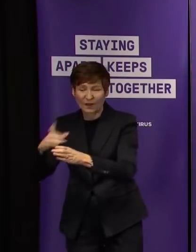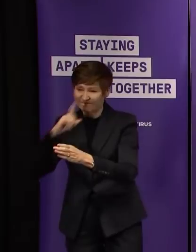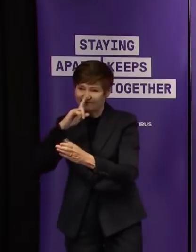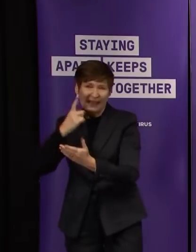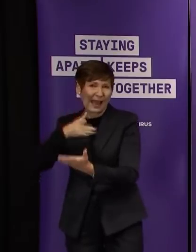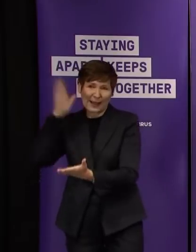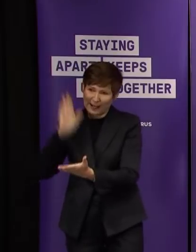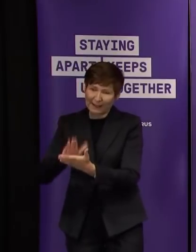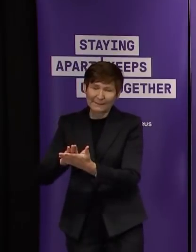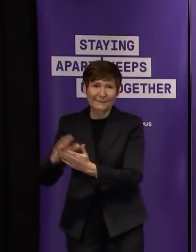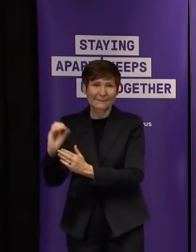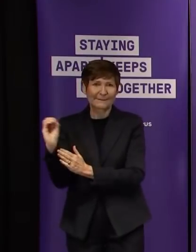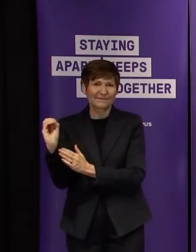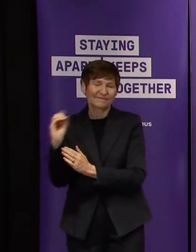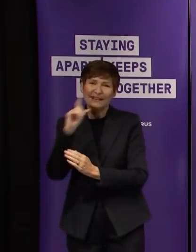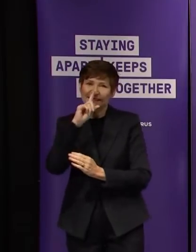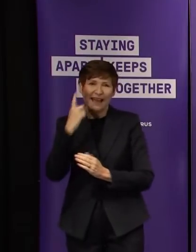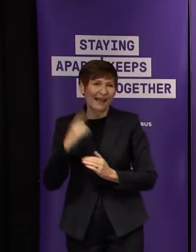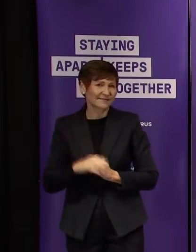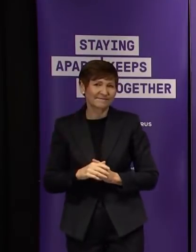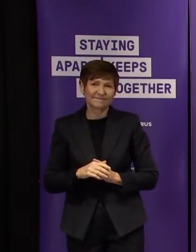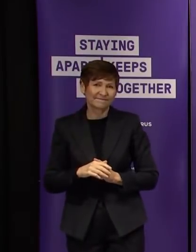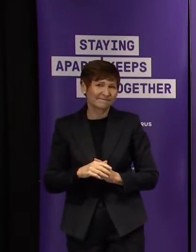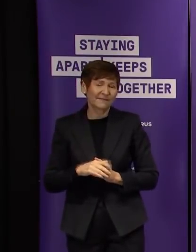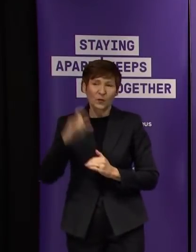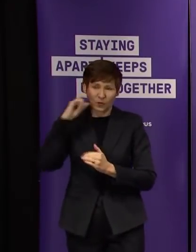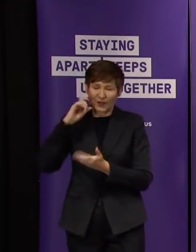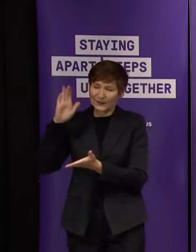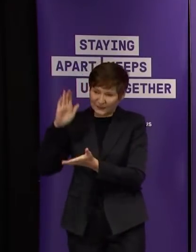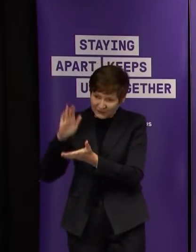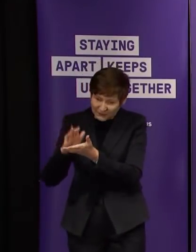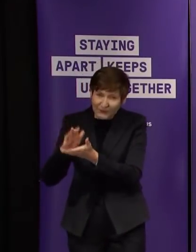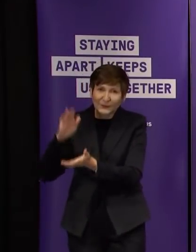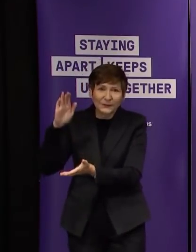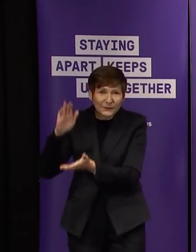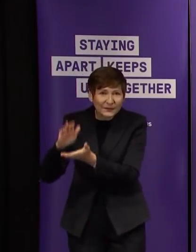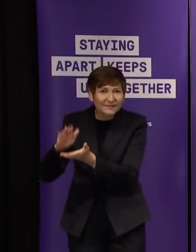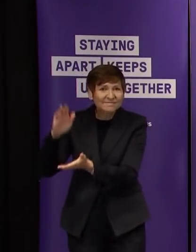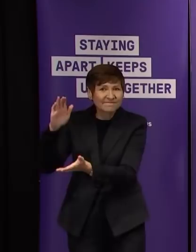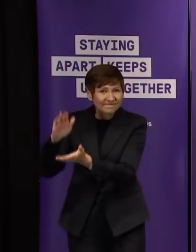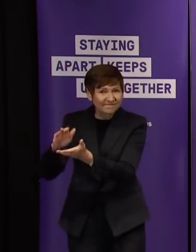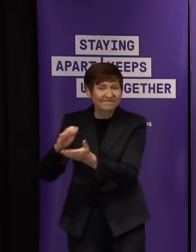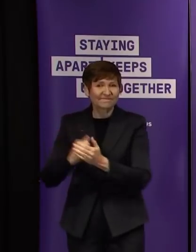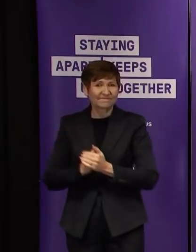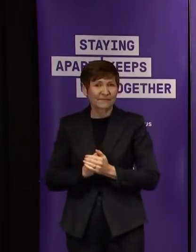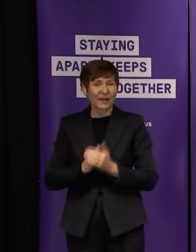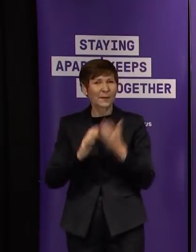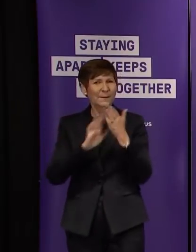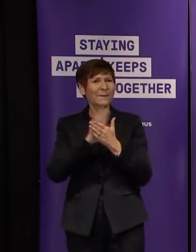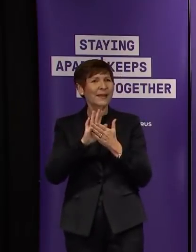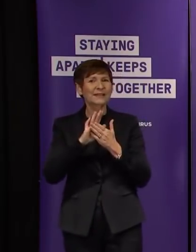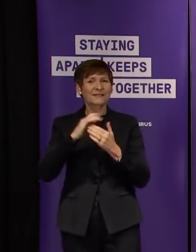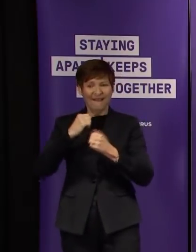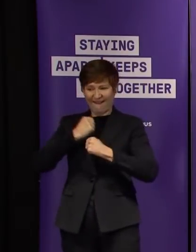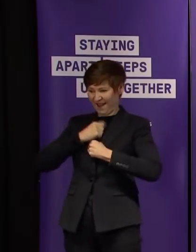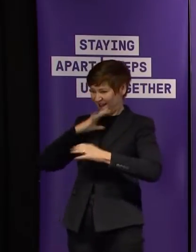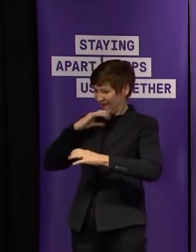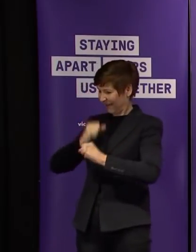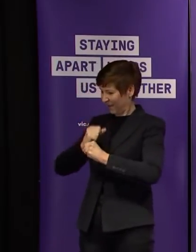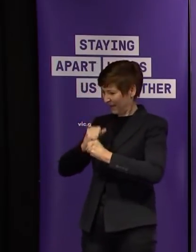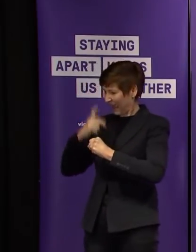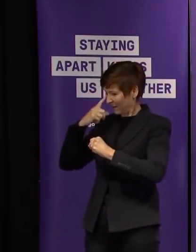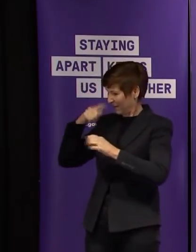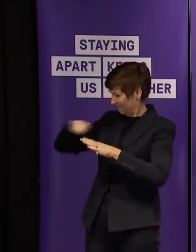numbers down to such a low level that it's a fair fight, that contact tracing, massive team, highly skilled